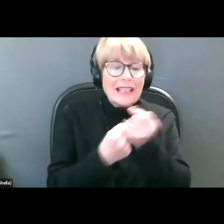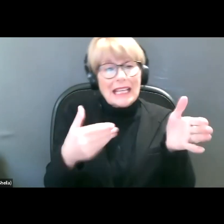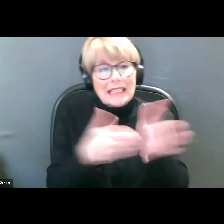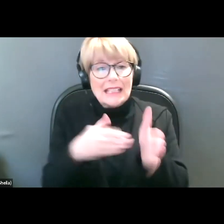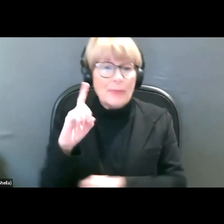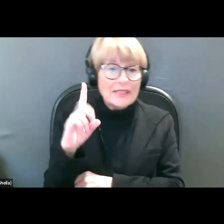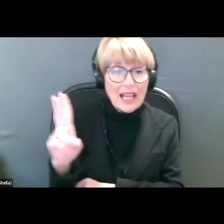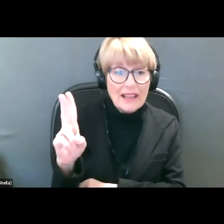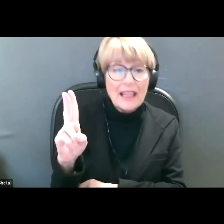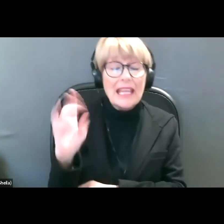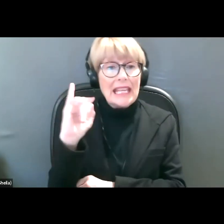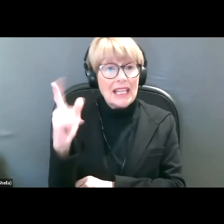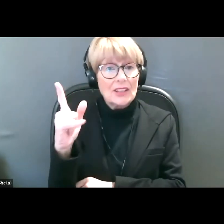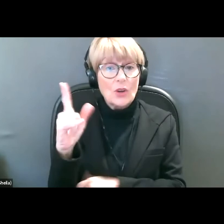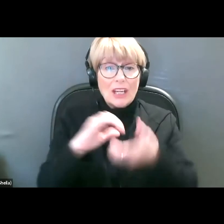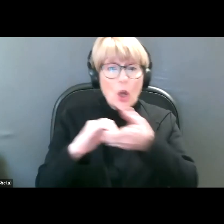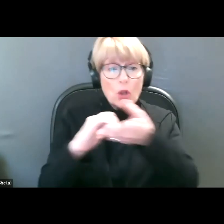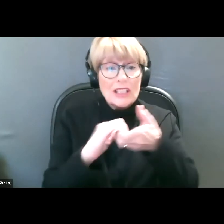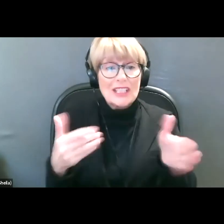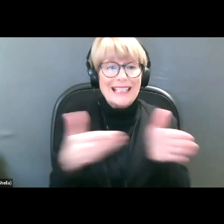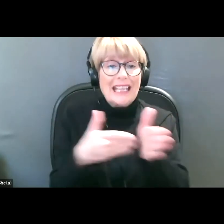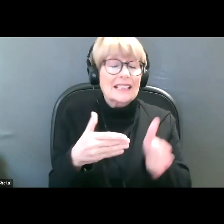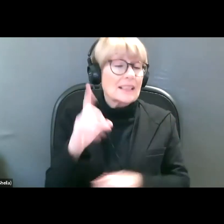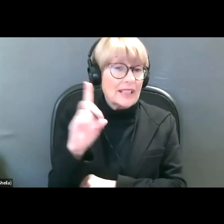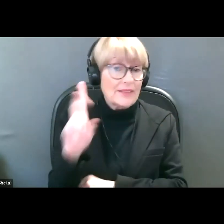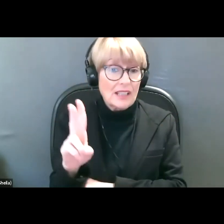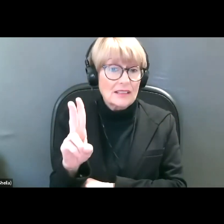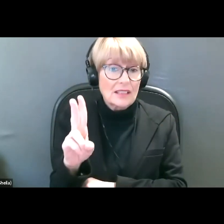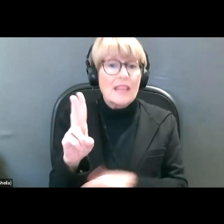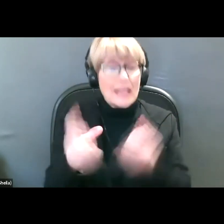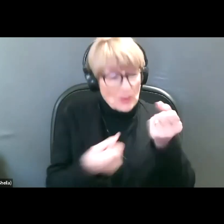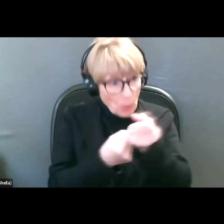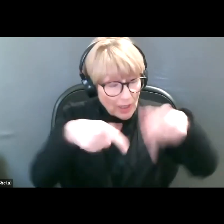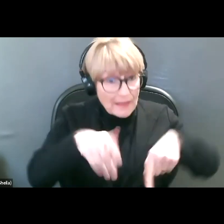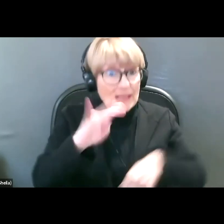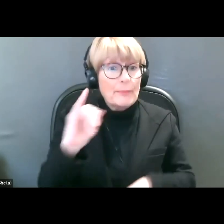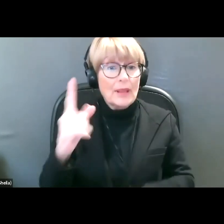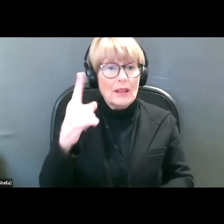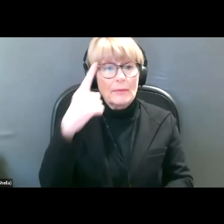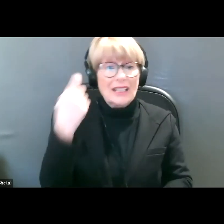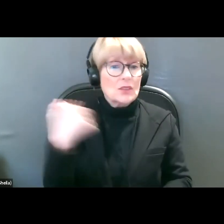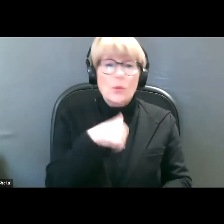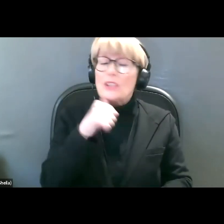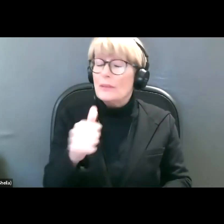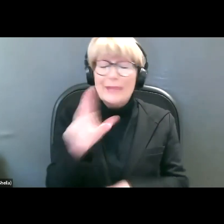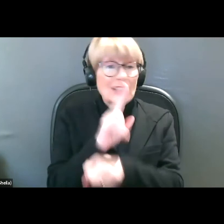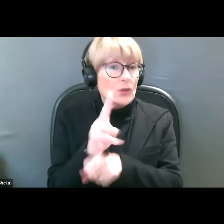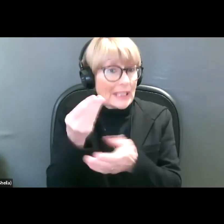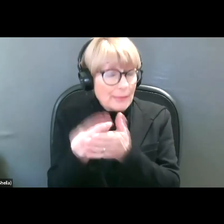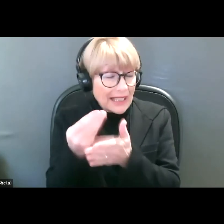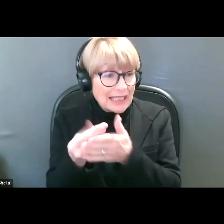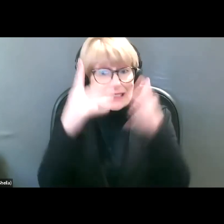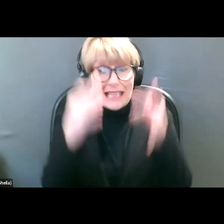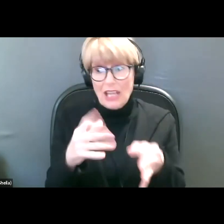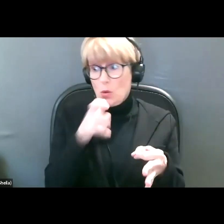Domestic Violence supported this bill because there is a better way to do things. We shouldn't be using money to decide who's in and out of